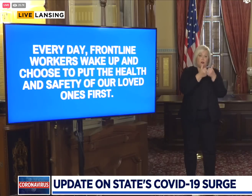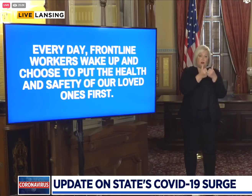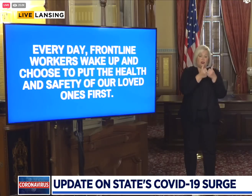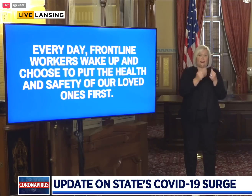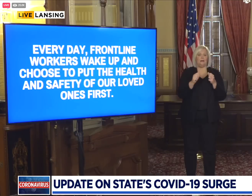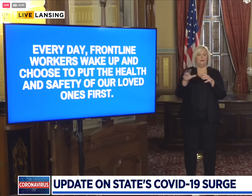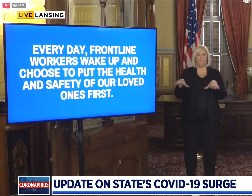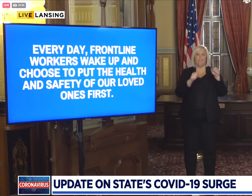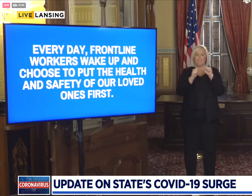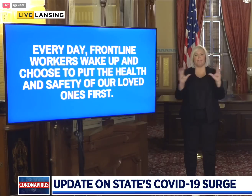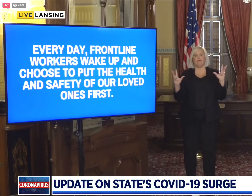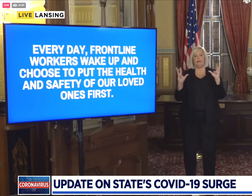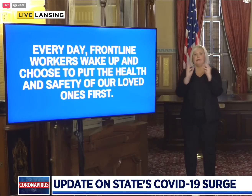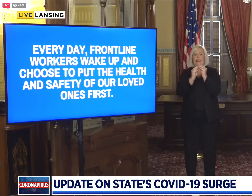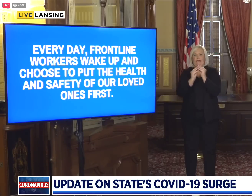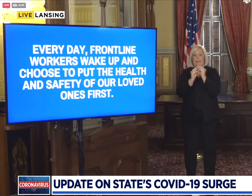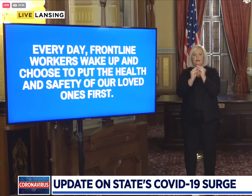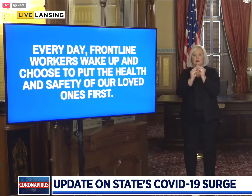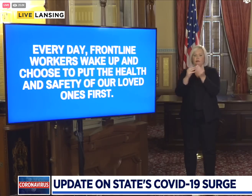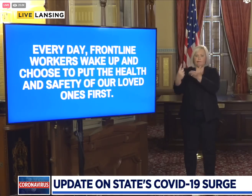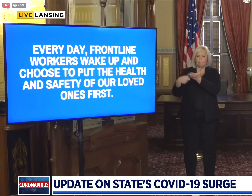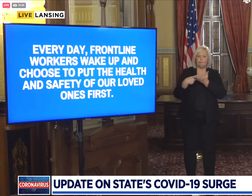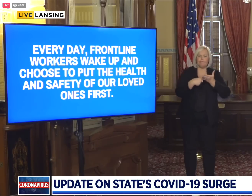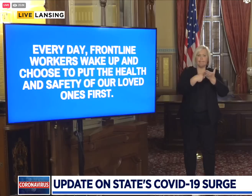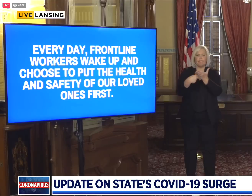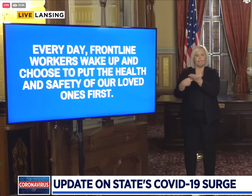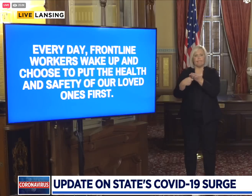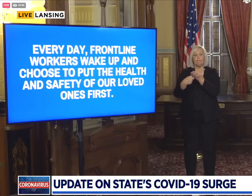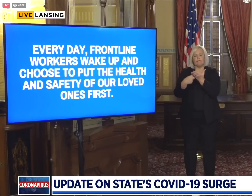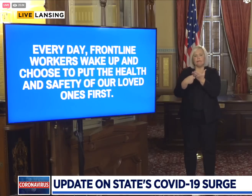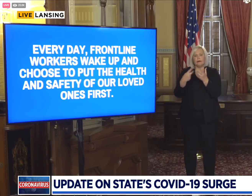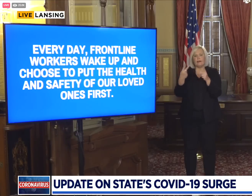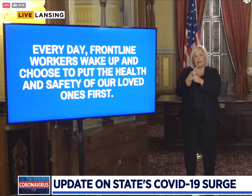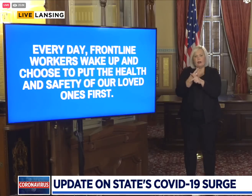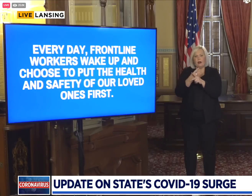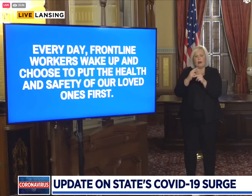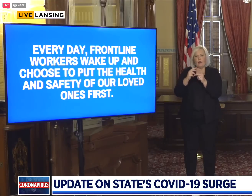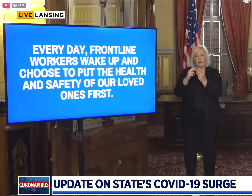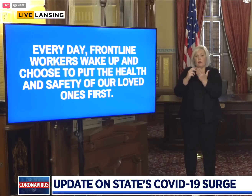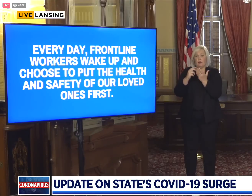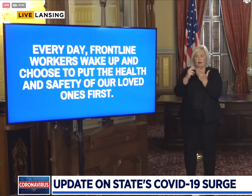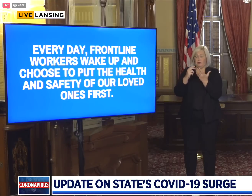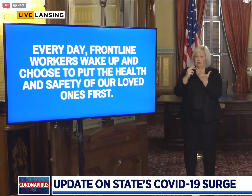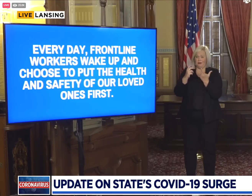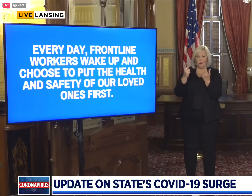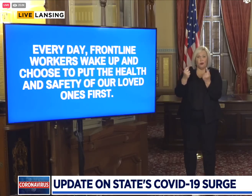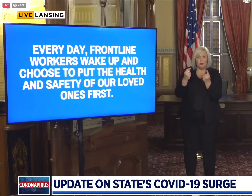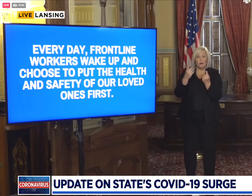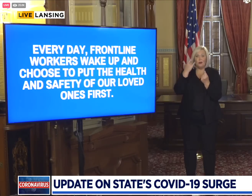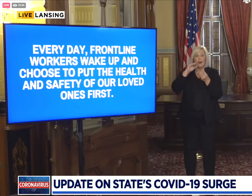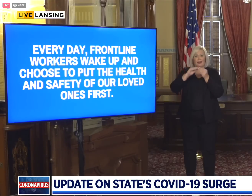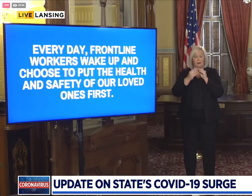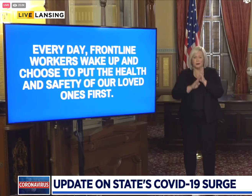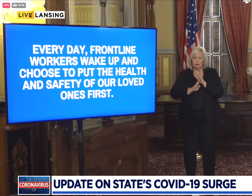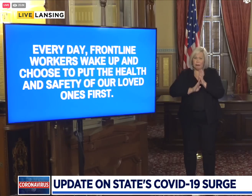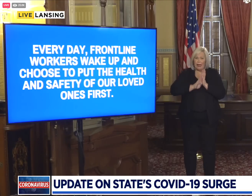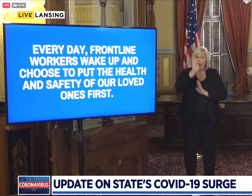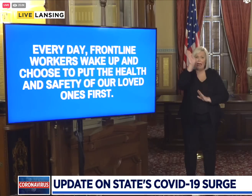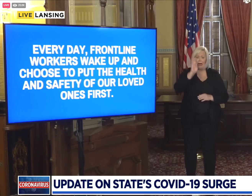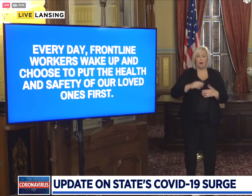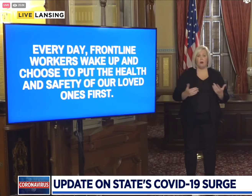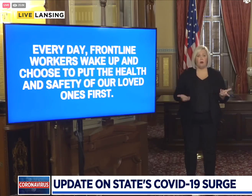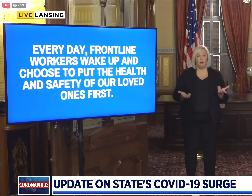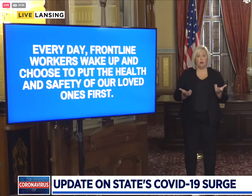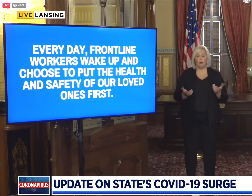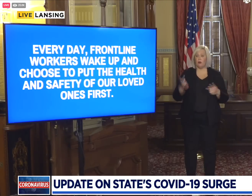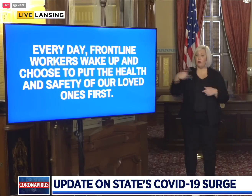called a press conference to be very clear about their high and rising level of concern. These